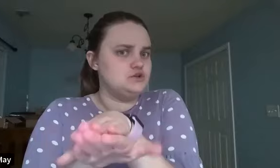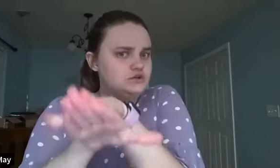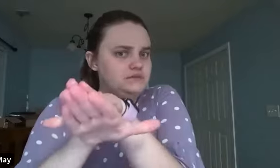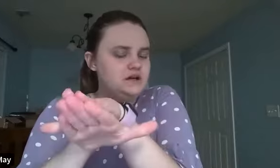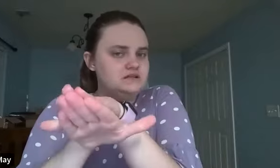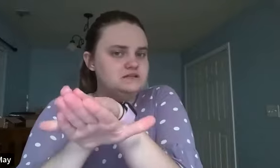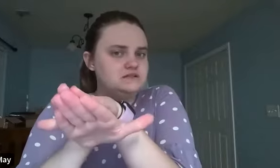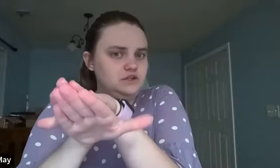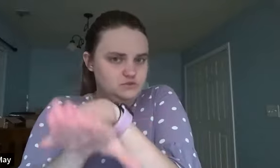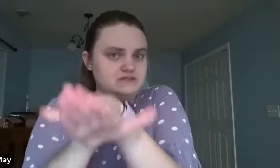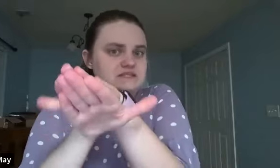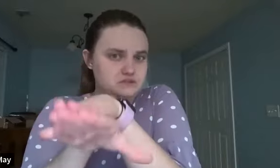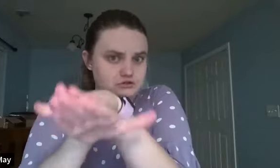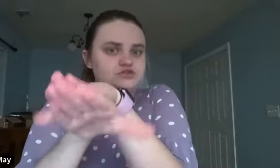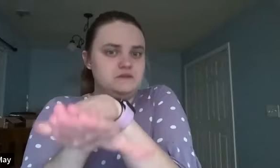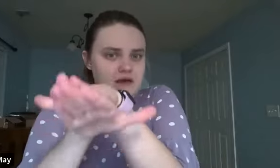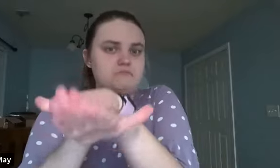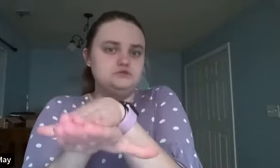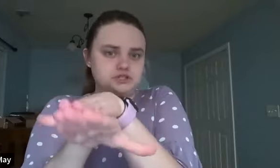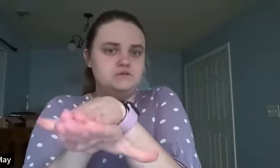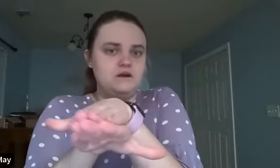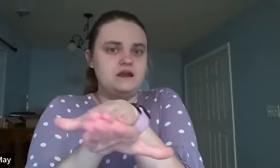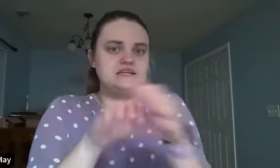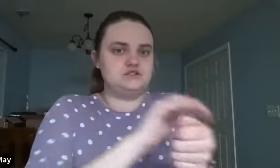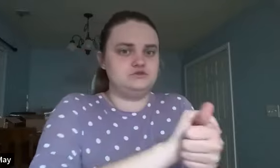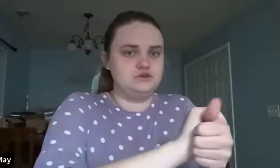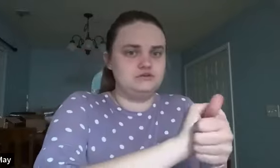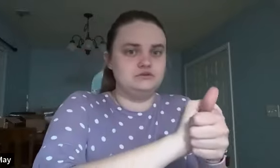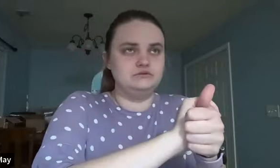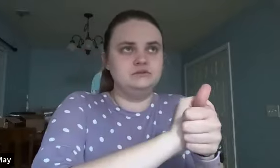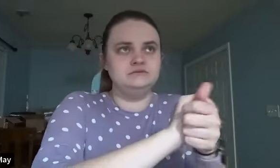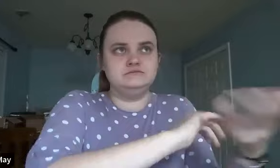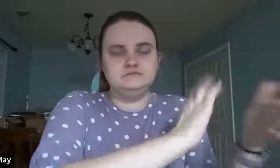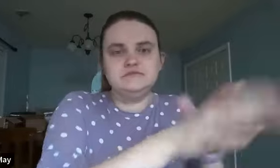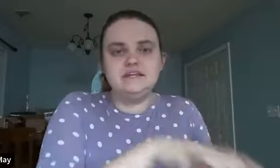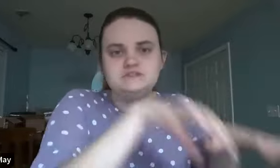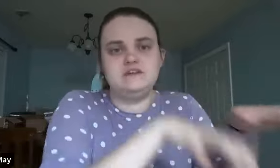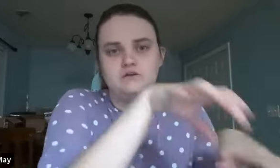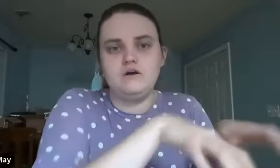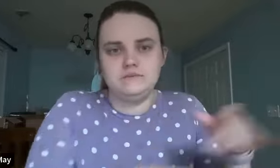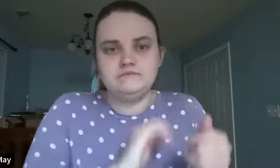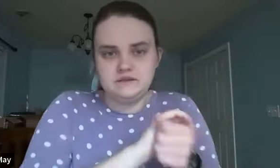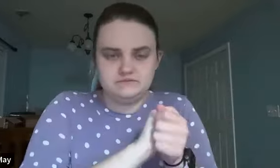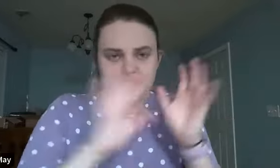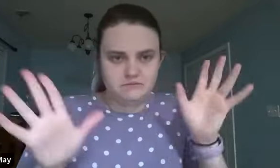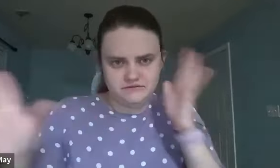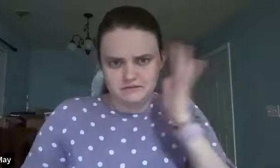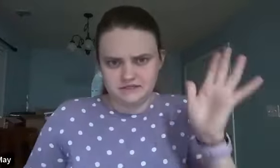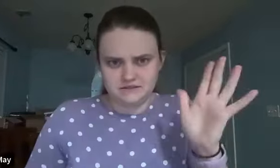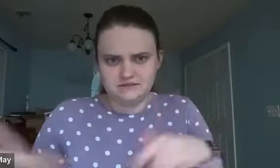turtle, because you see the sea turtles doing that motion, whereas an actual turtle, you see that crawling in shape, if that makes sense.